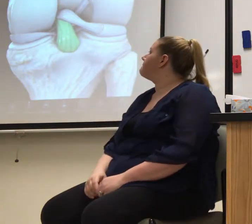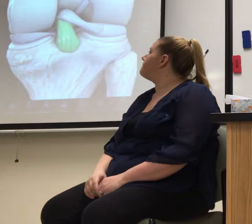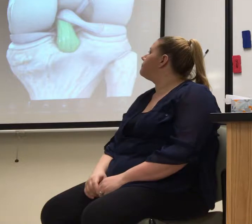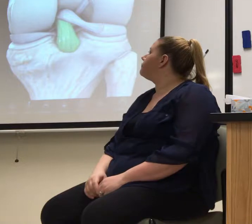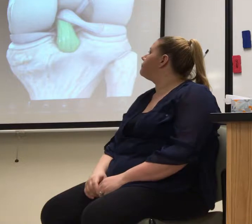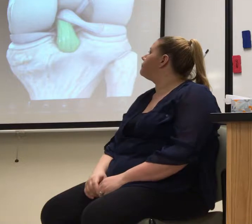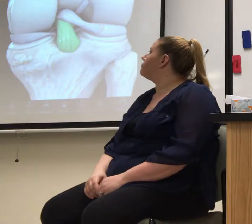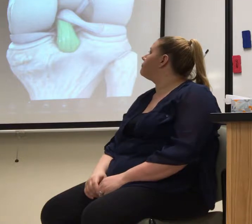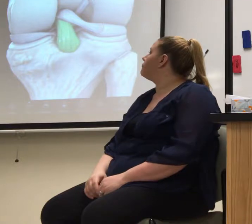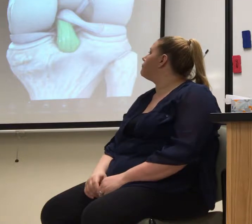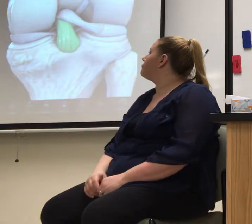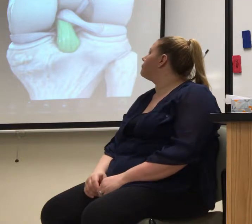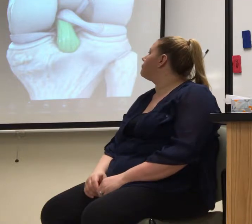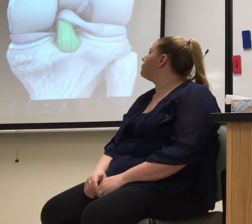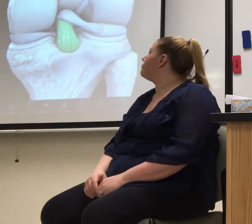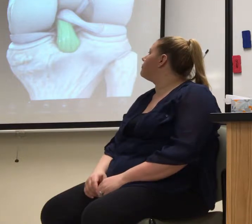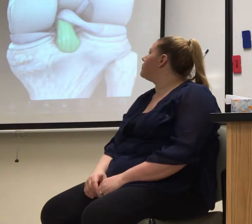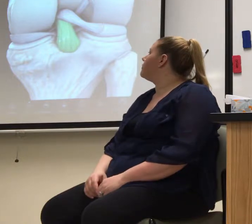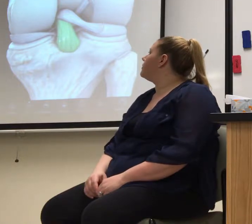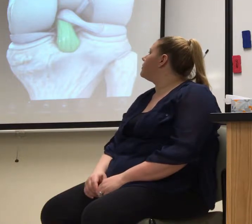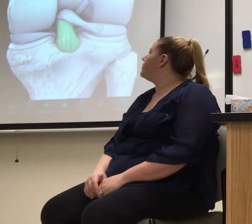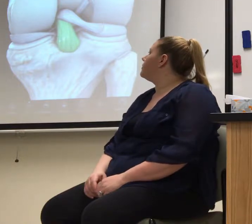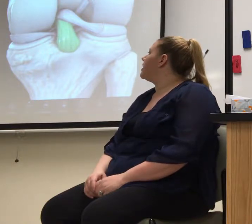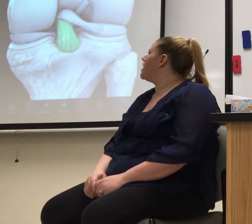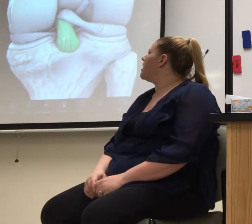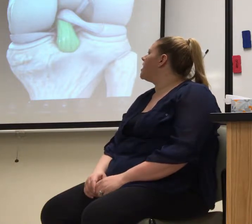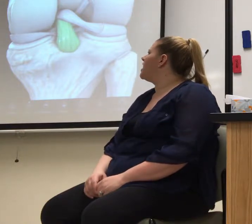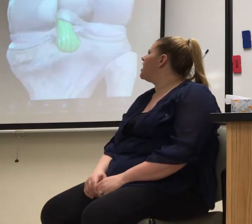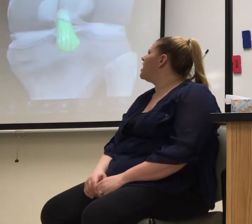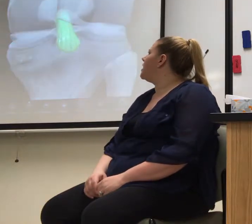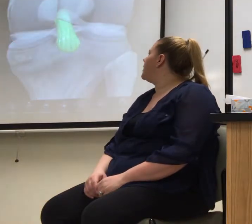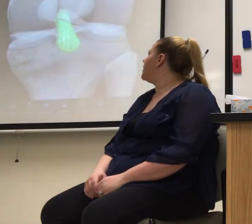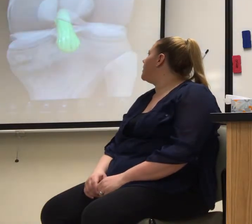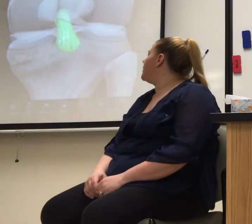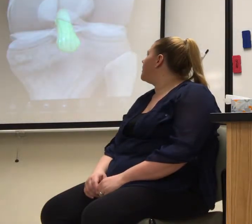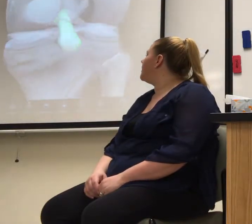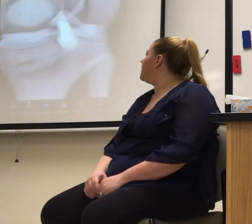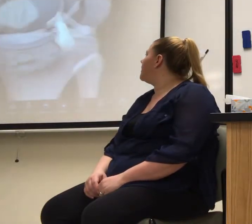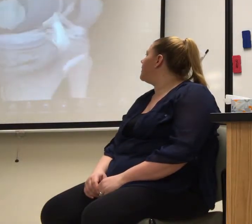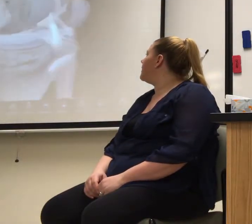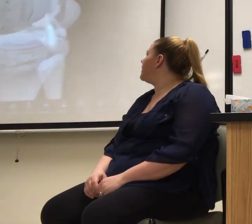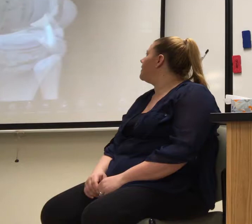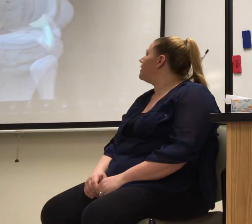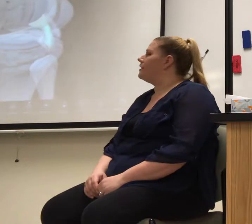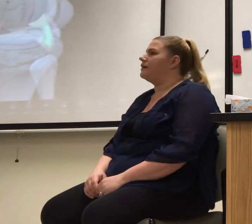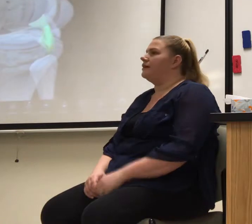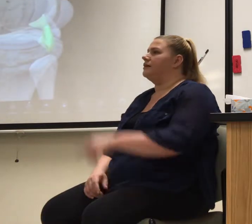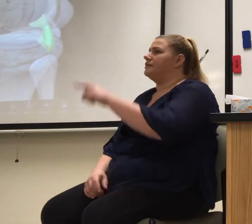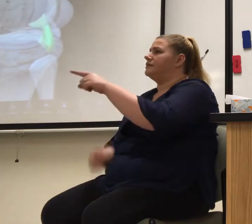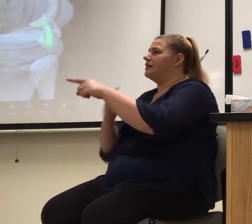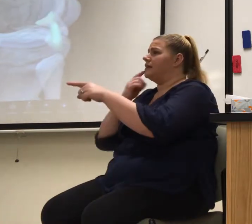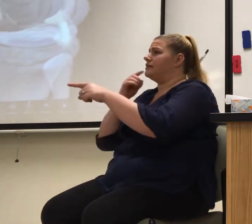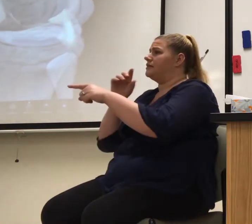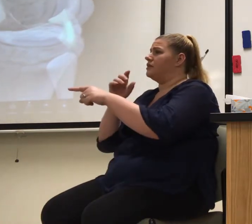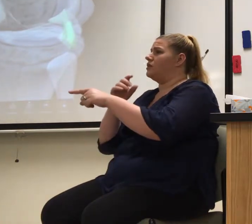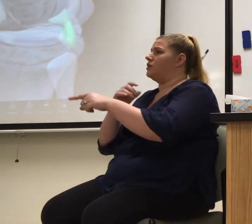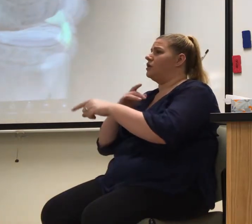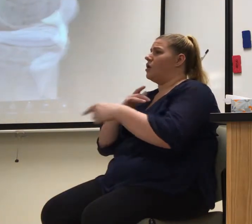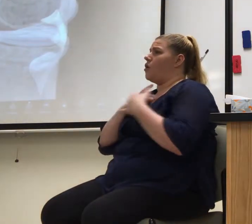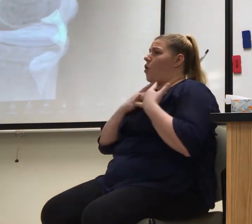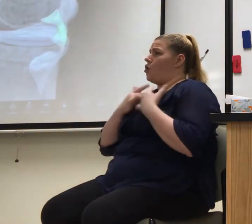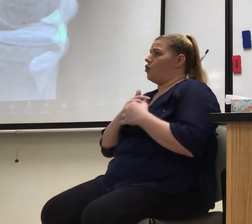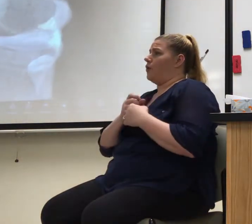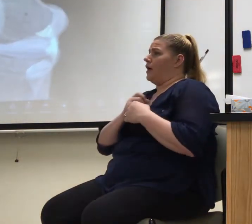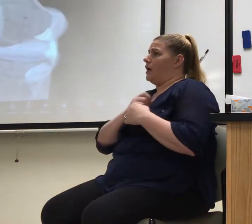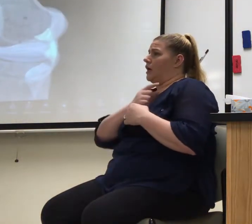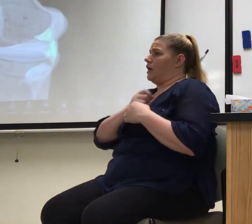This side here. We fade others. And the arteries behind